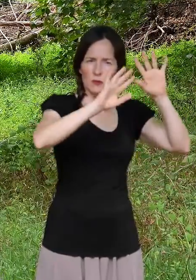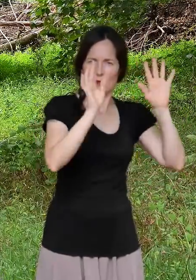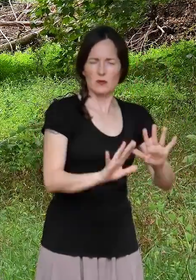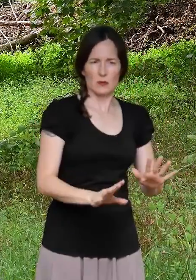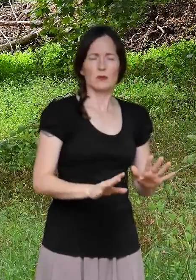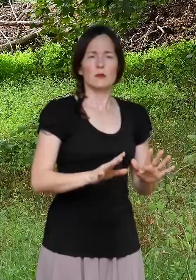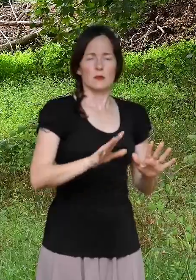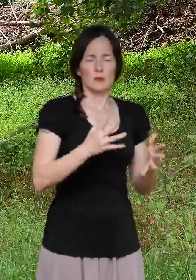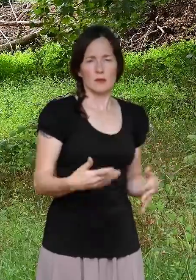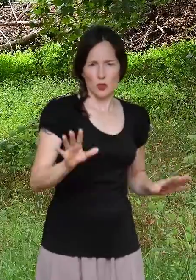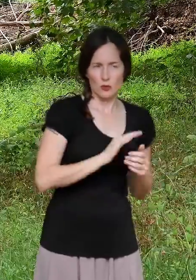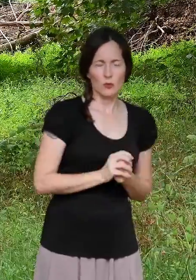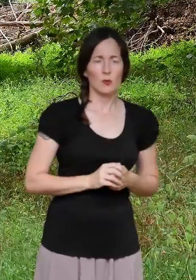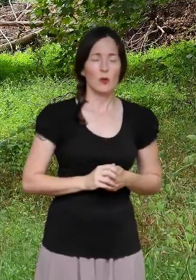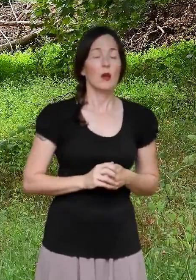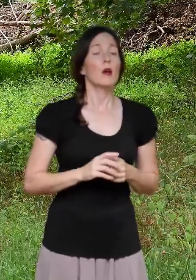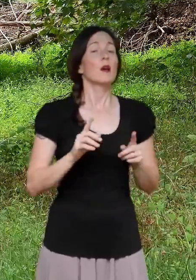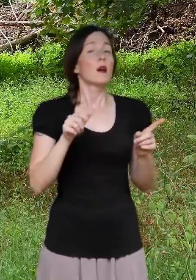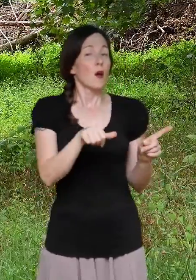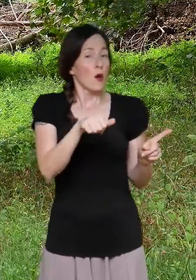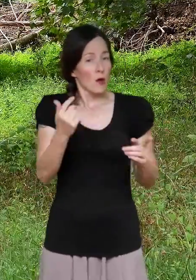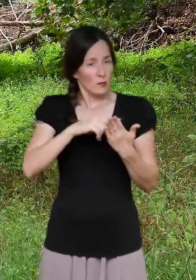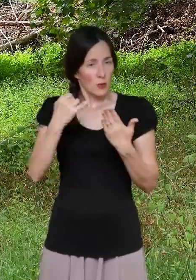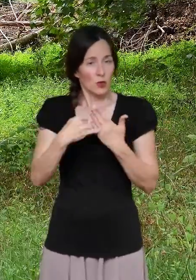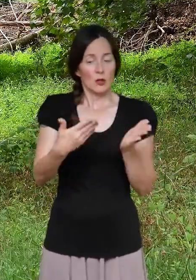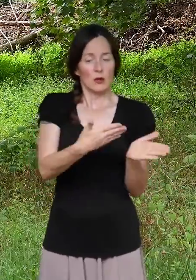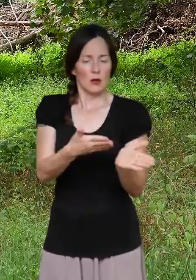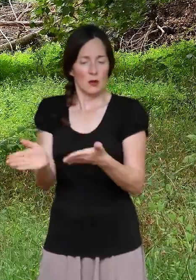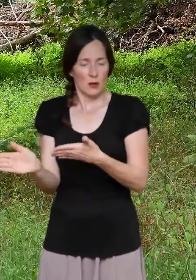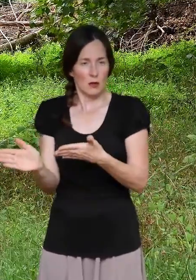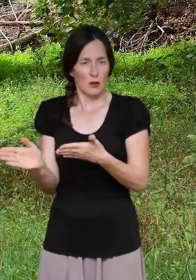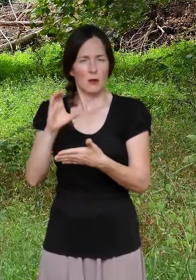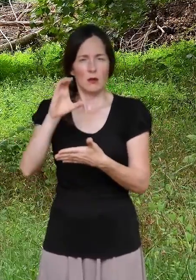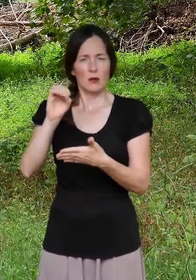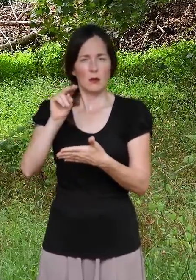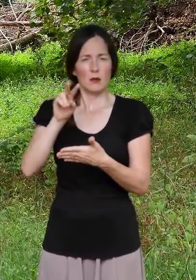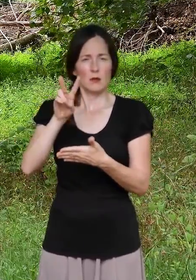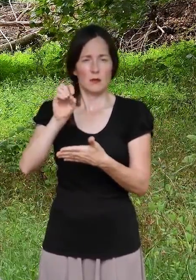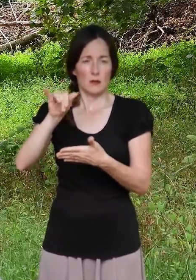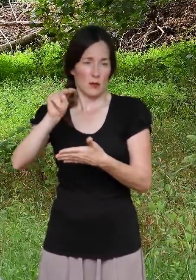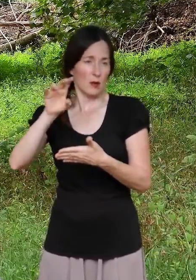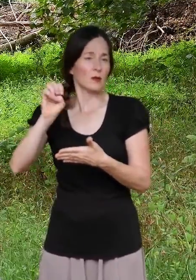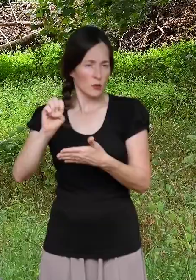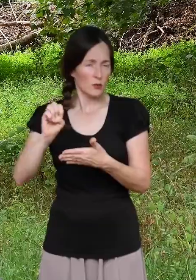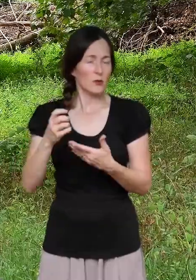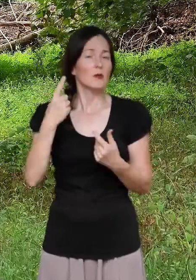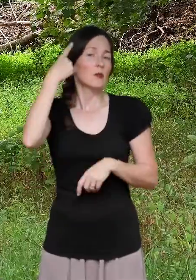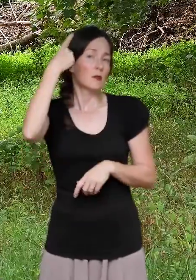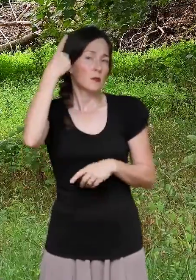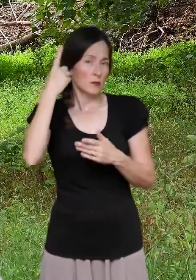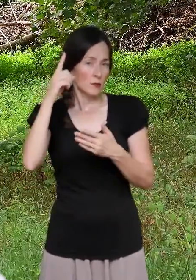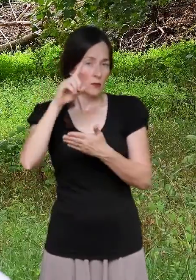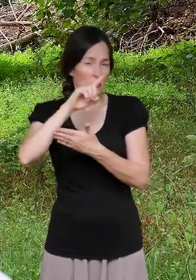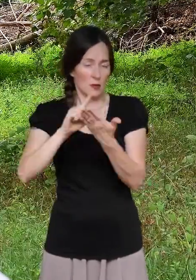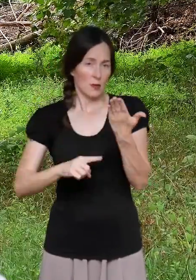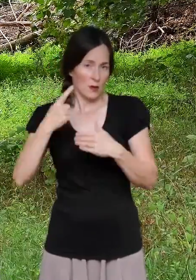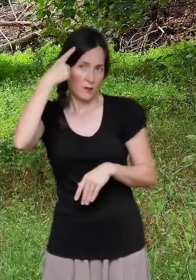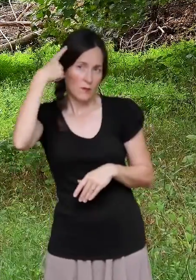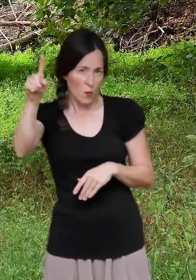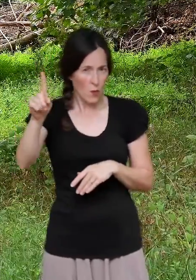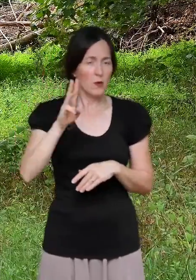The conveyance projects are designed to ensure water that is not retained is conveyed to the river as safely as